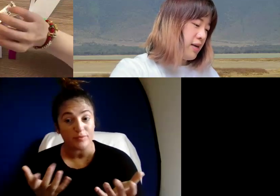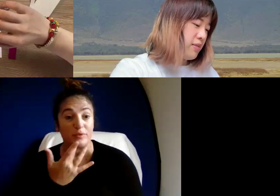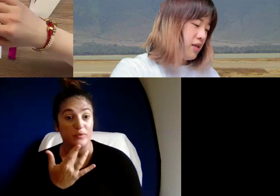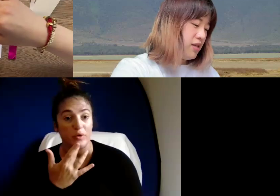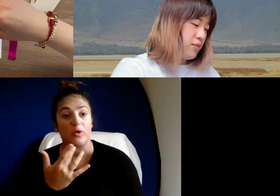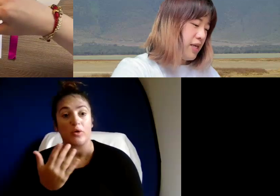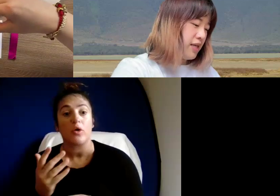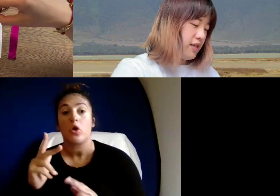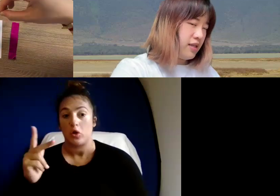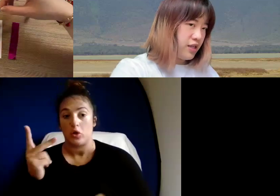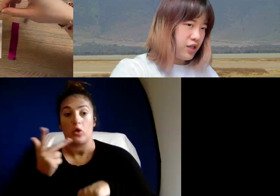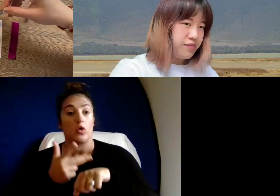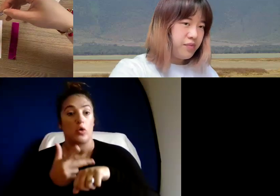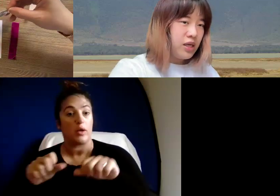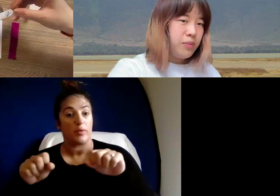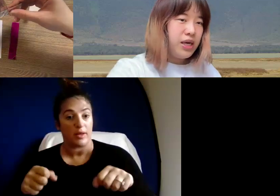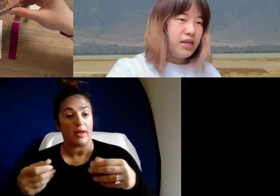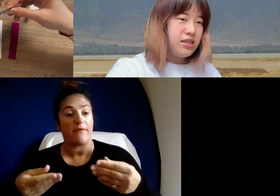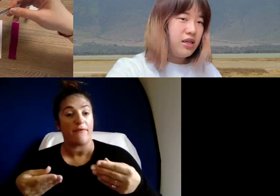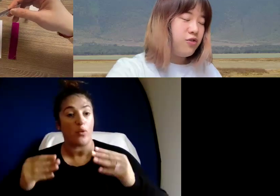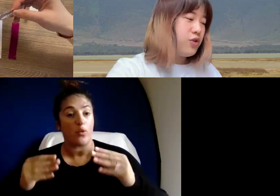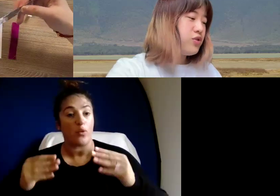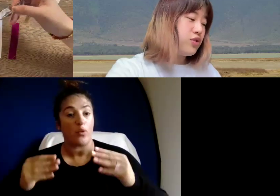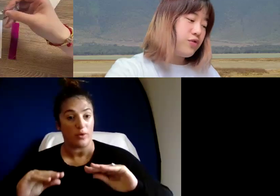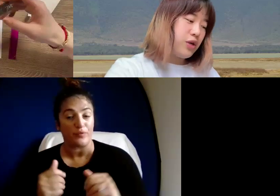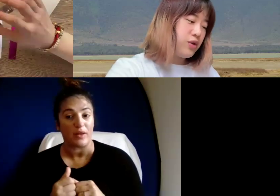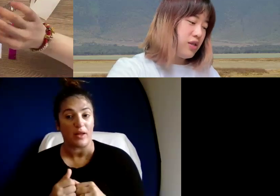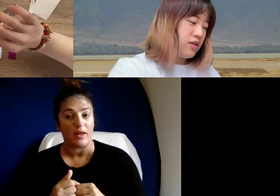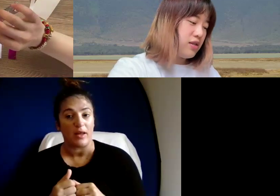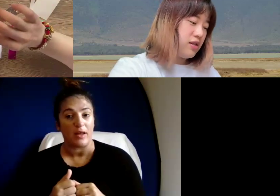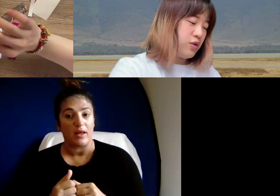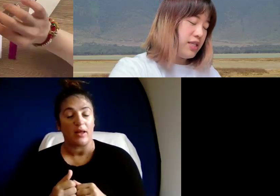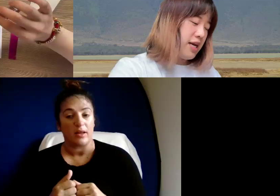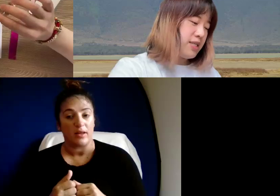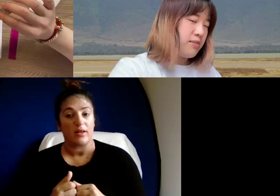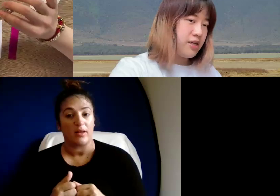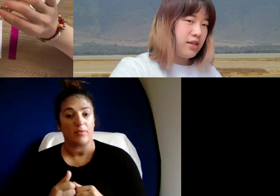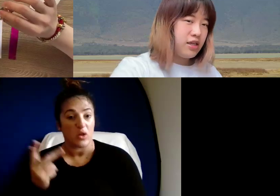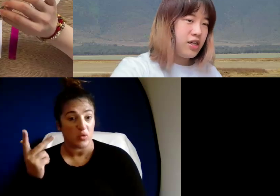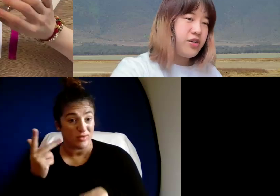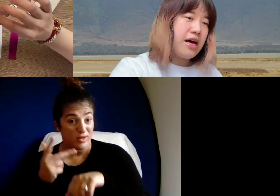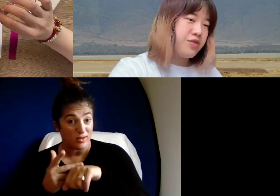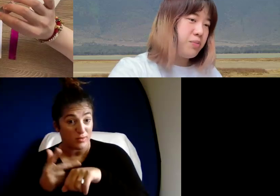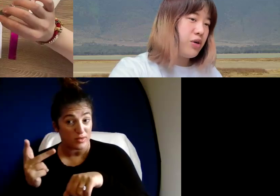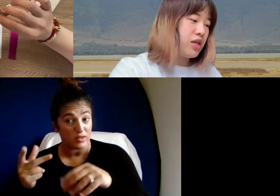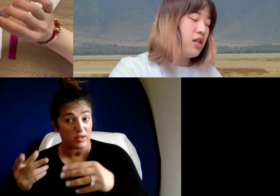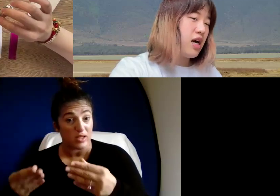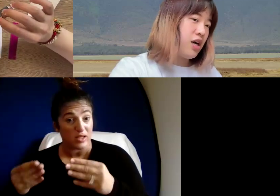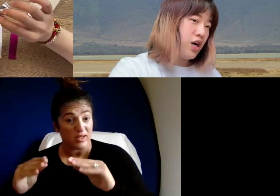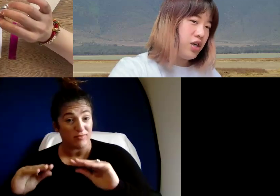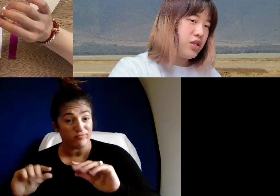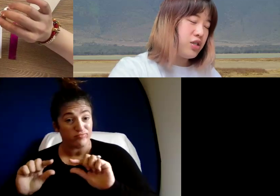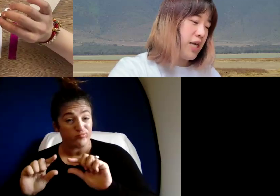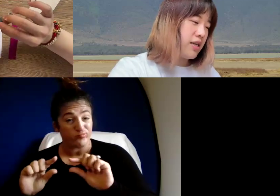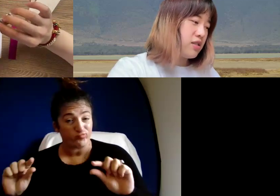more time to make it thicker. But if you do fold 3 times and make it thicker, you'll have to poke a